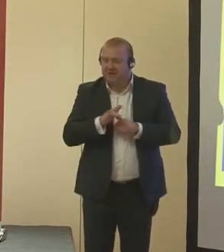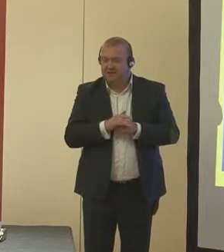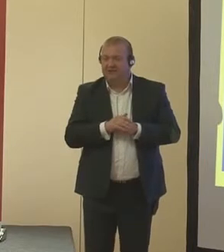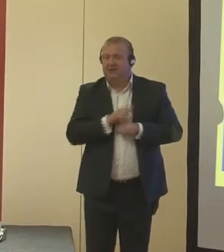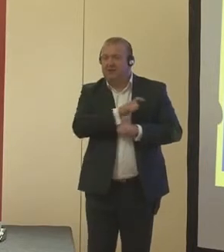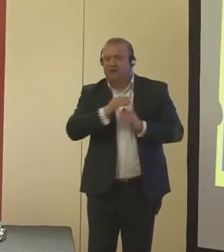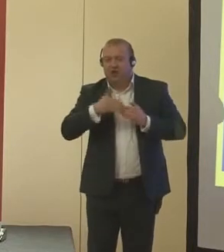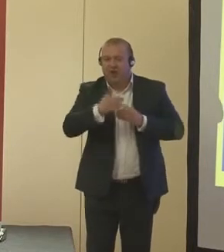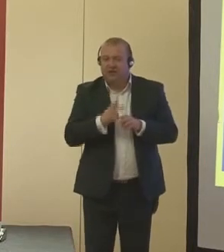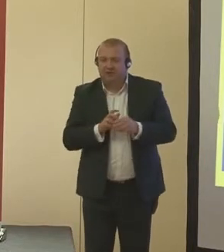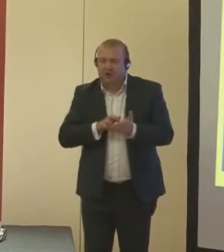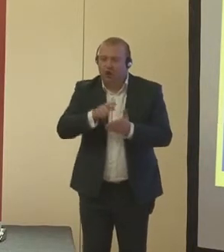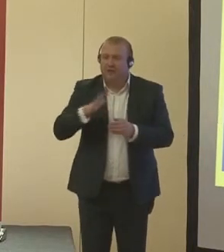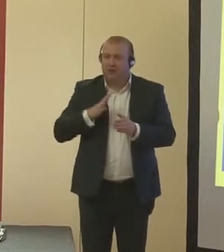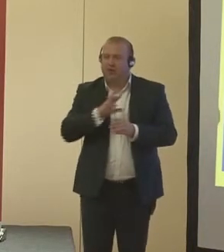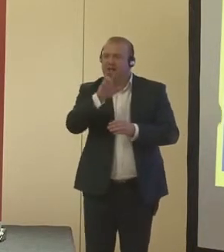should consider.